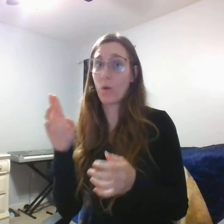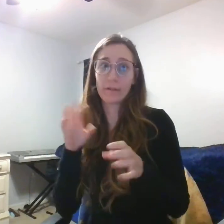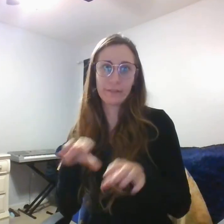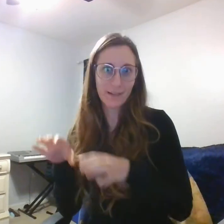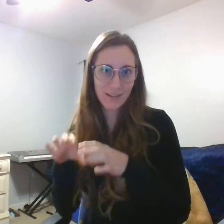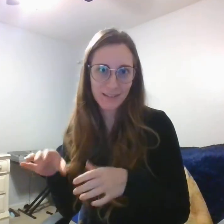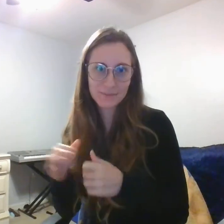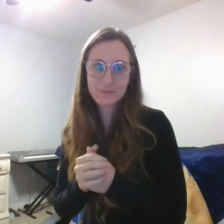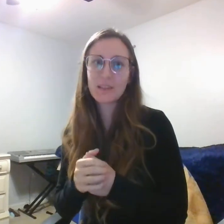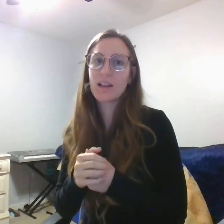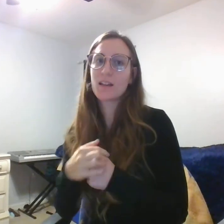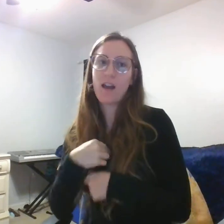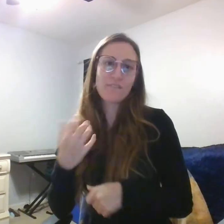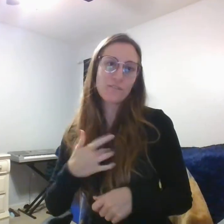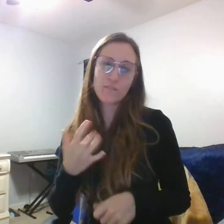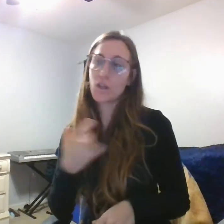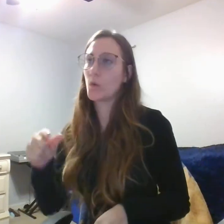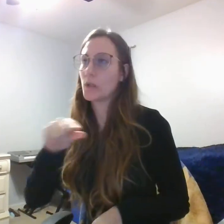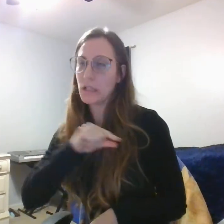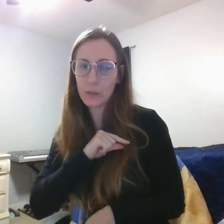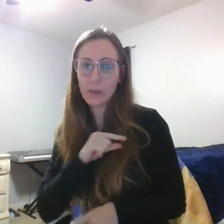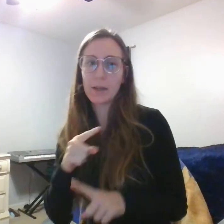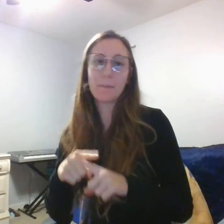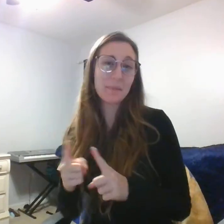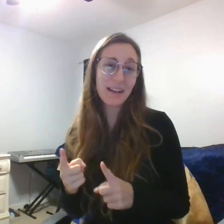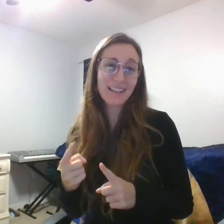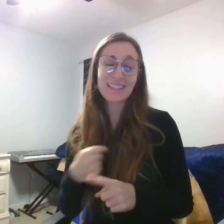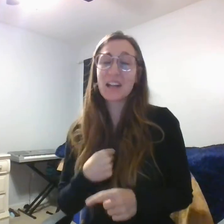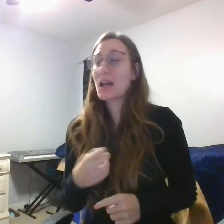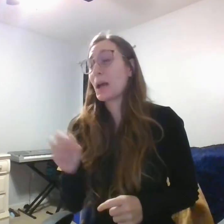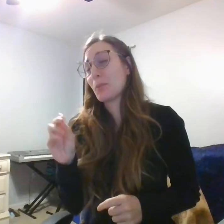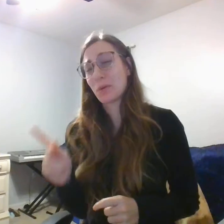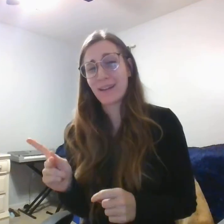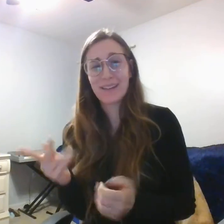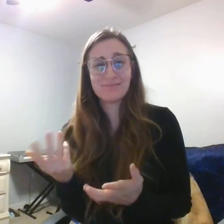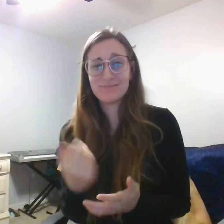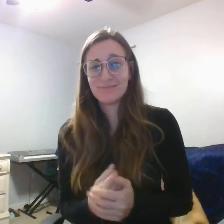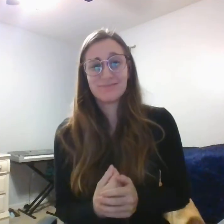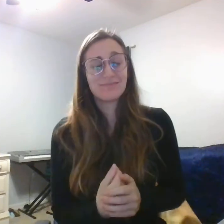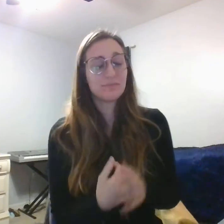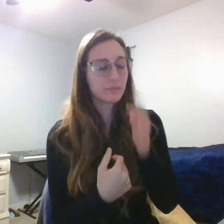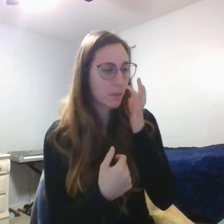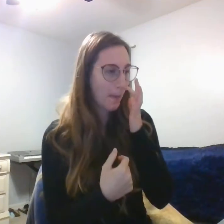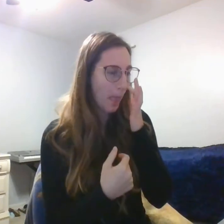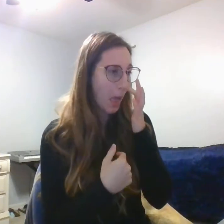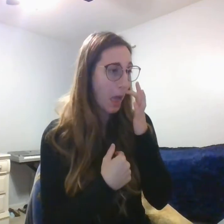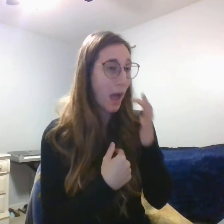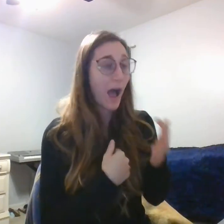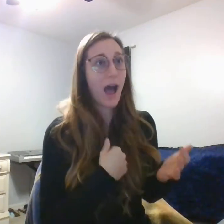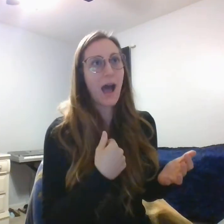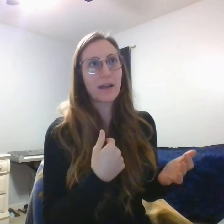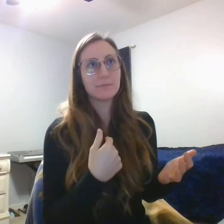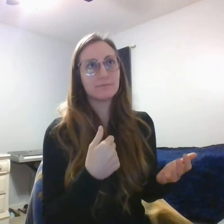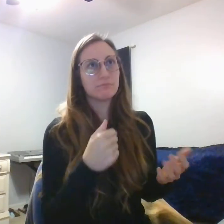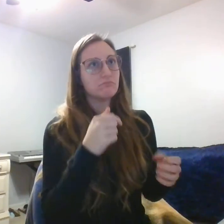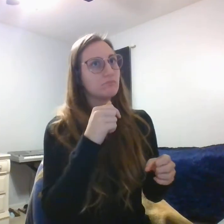overall, I'm all right. Just lately with school and work stress, a lot of days I just want to go home,